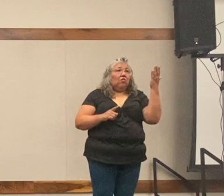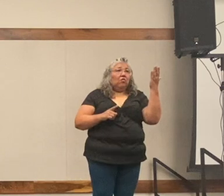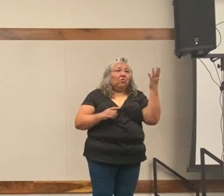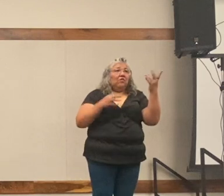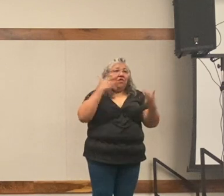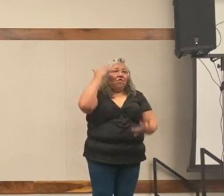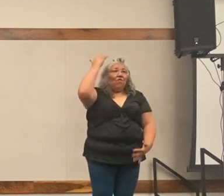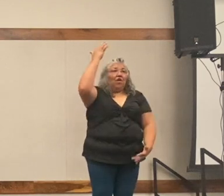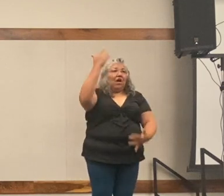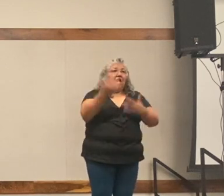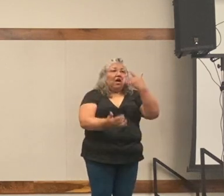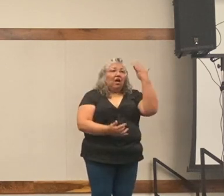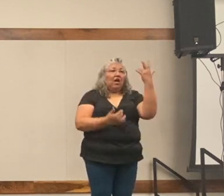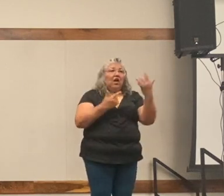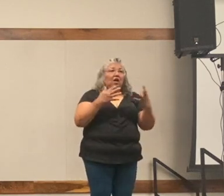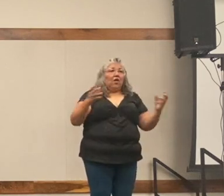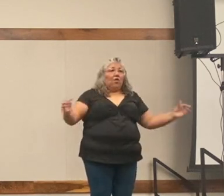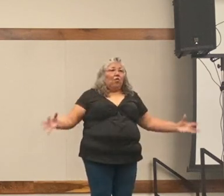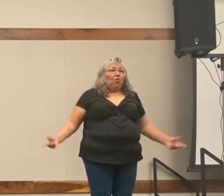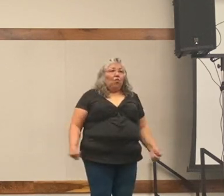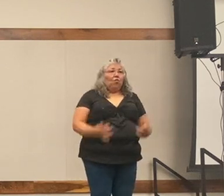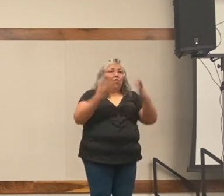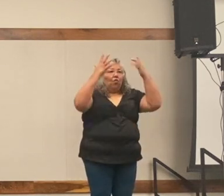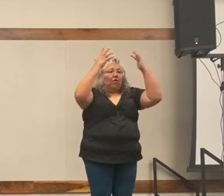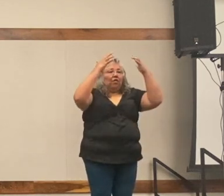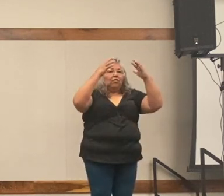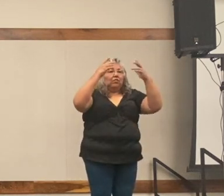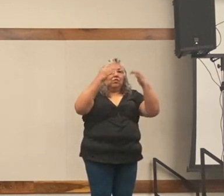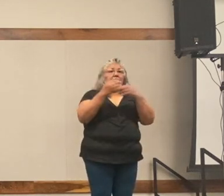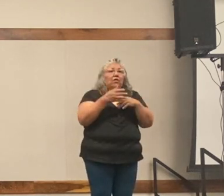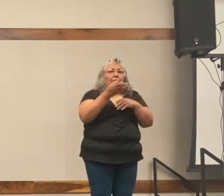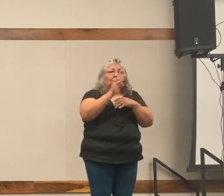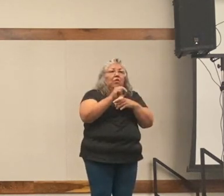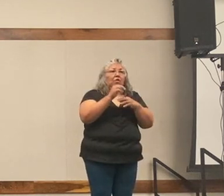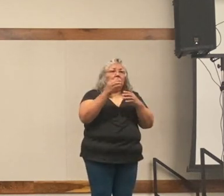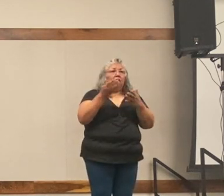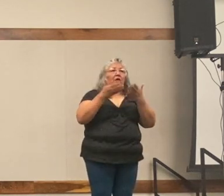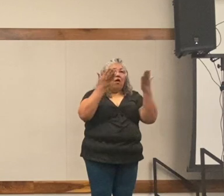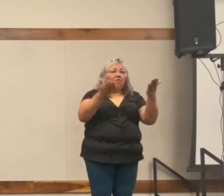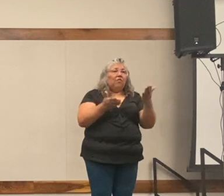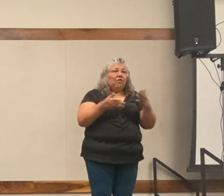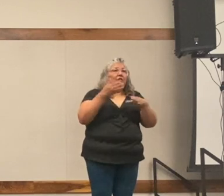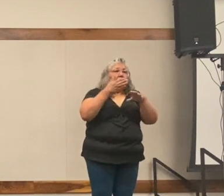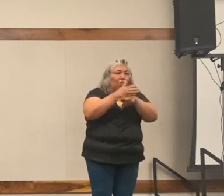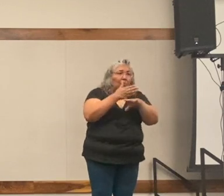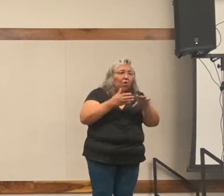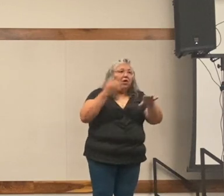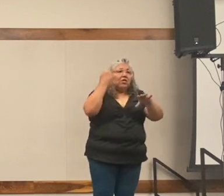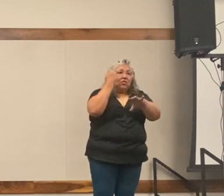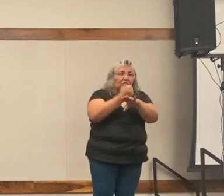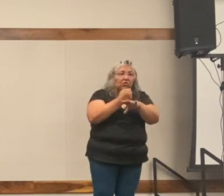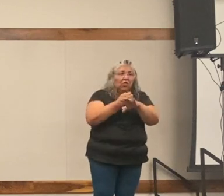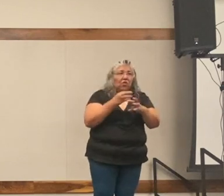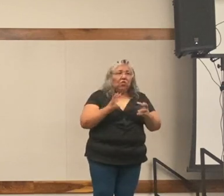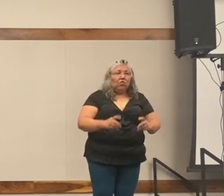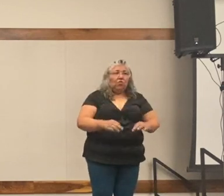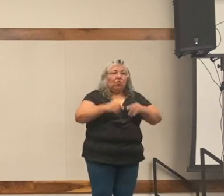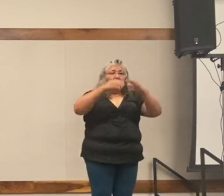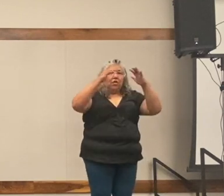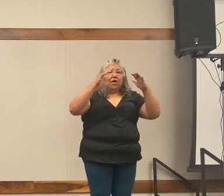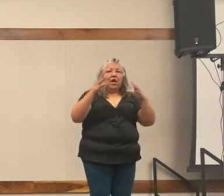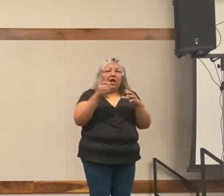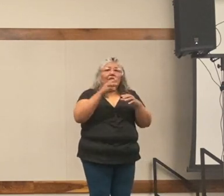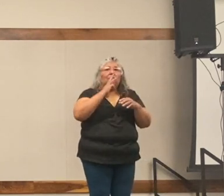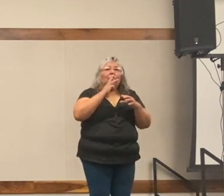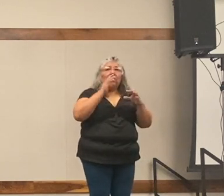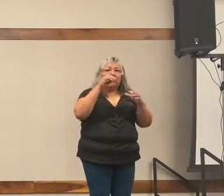fire fell and consumed the burnt offering, the wood, the stones, the dust, and it licked up the water